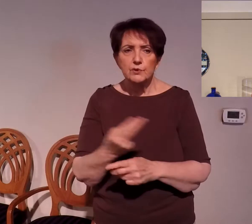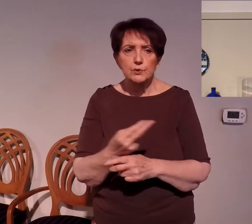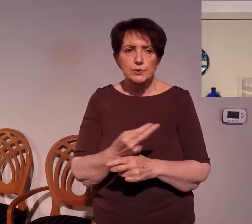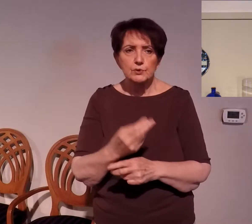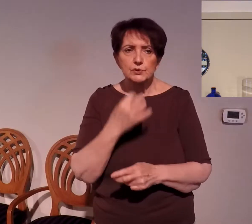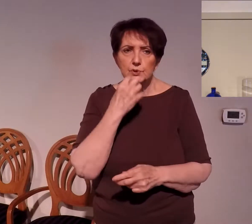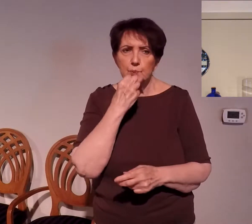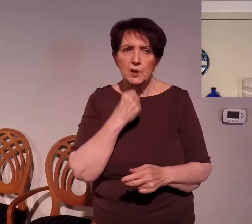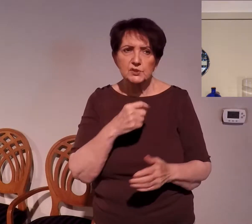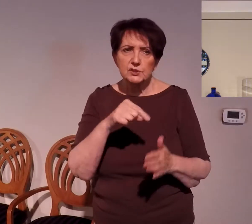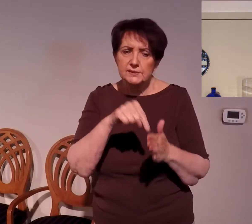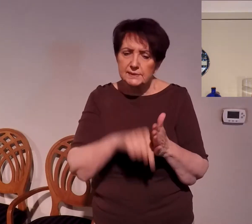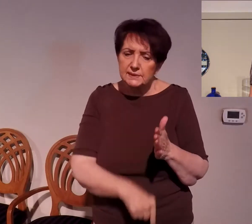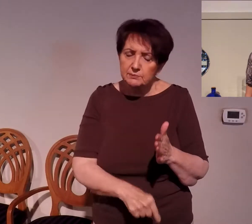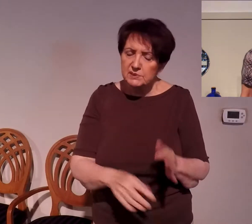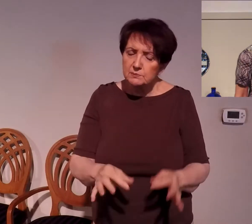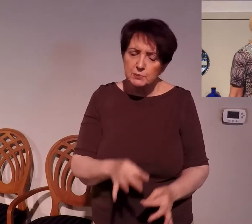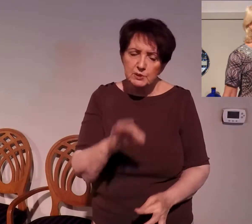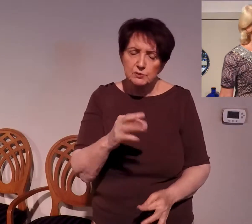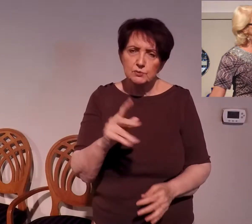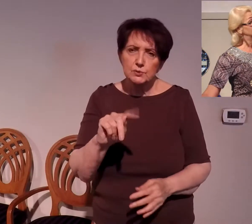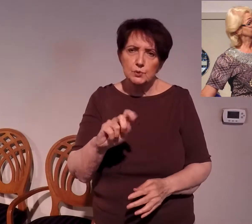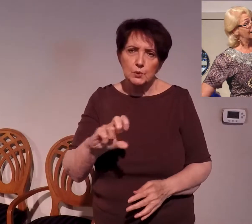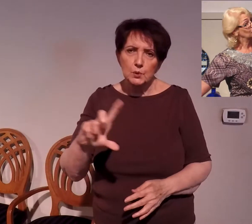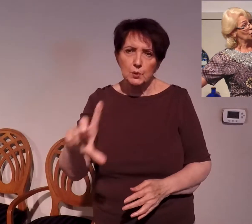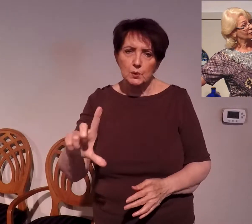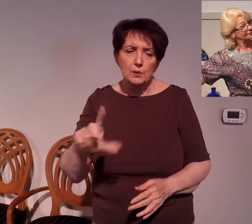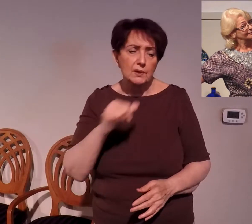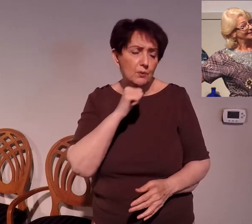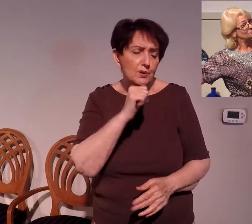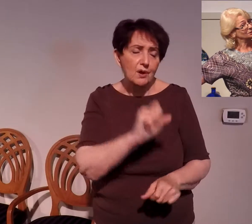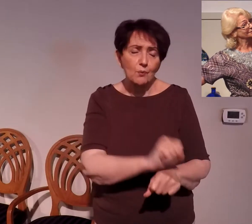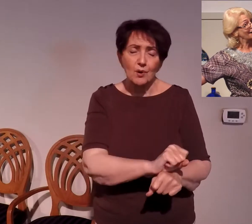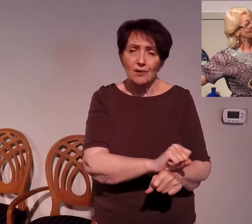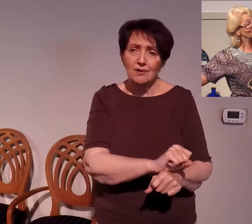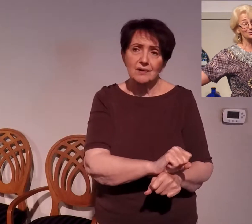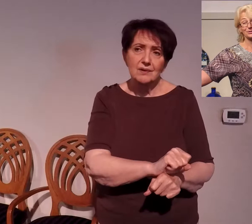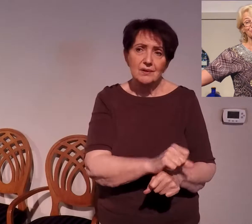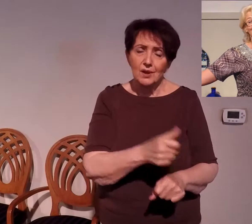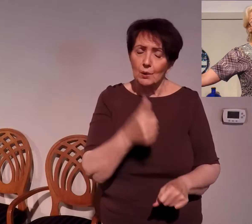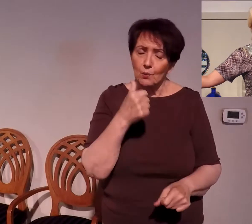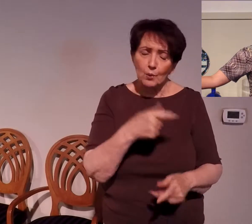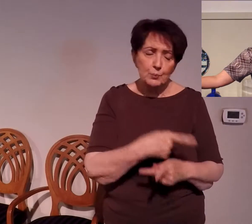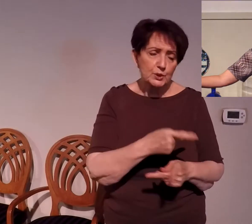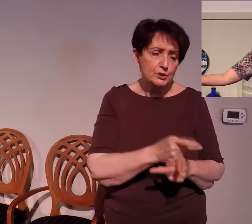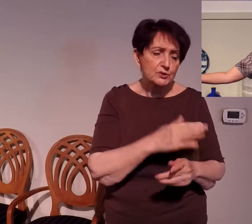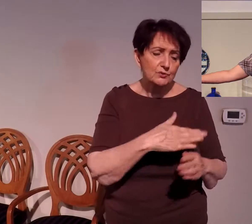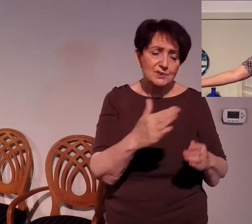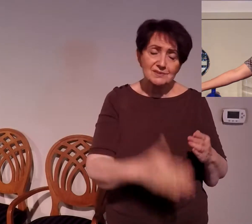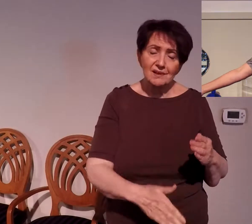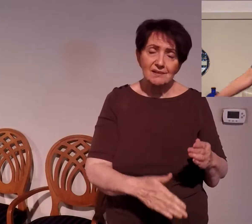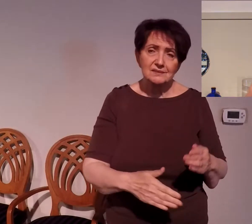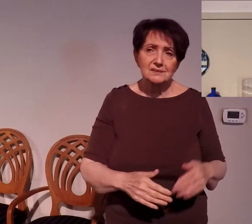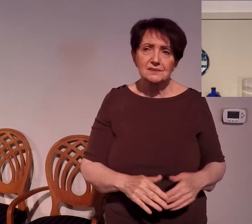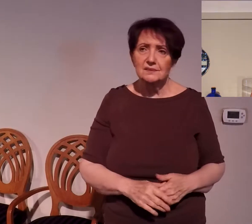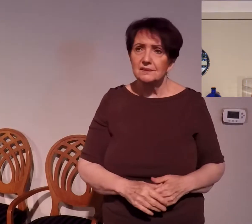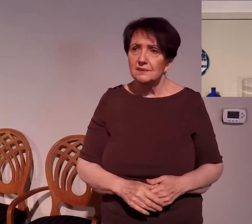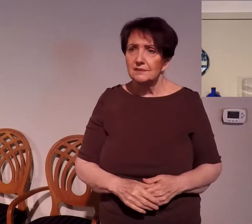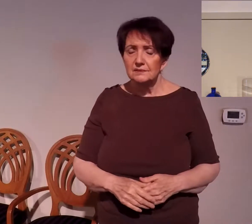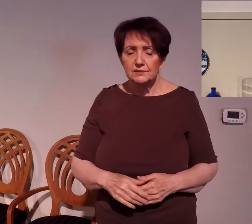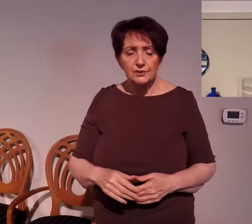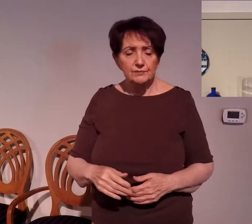fundamental, deepest, most profound spiritual tool, it will not work. It will not produce results in our life. It will not